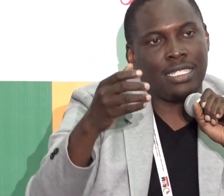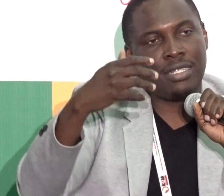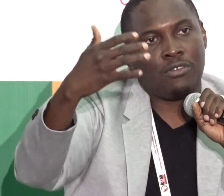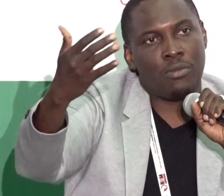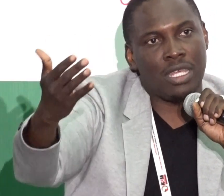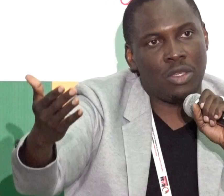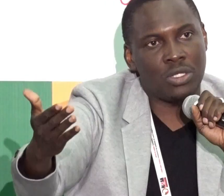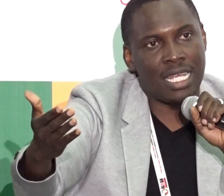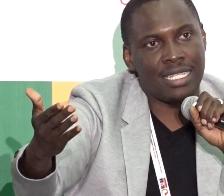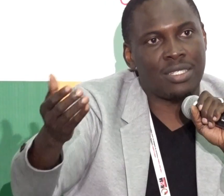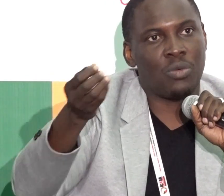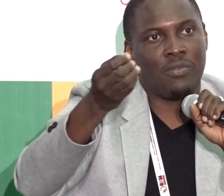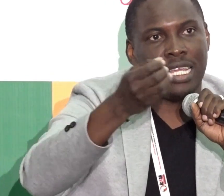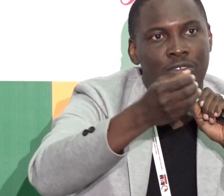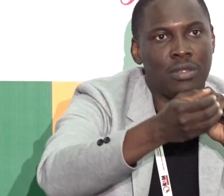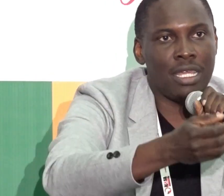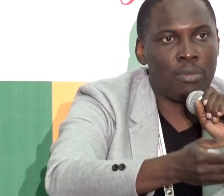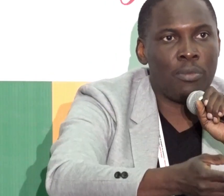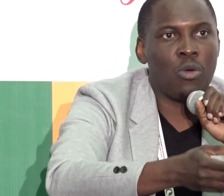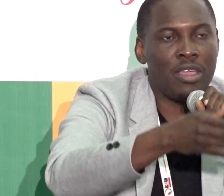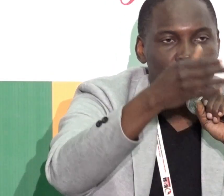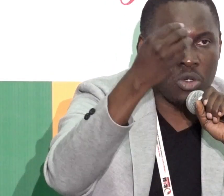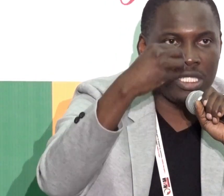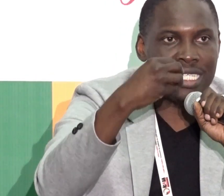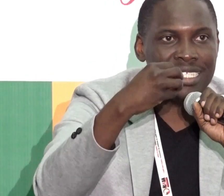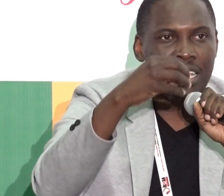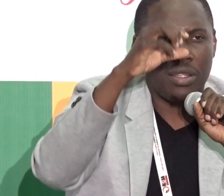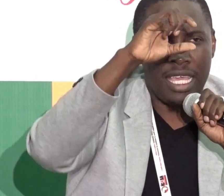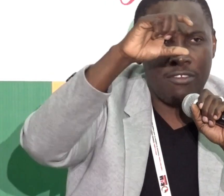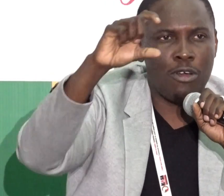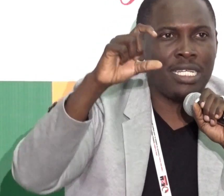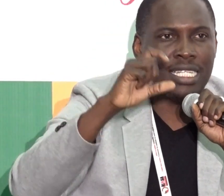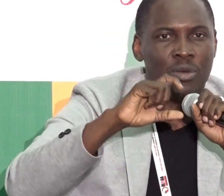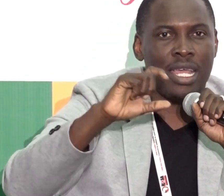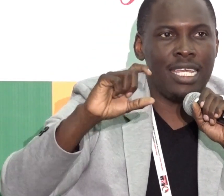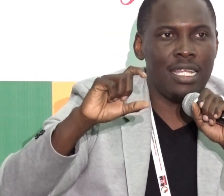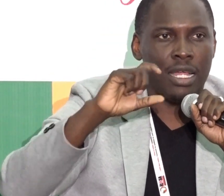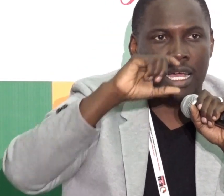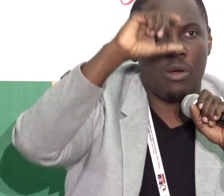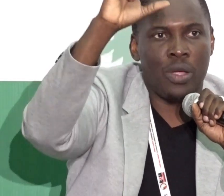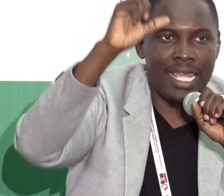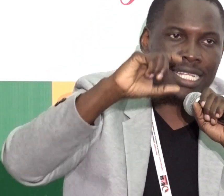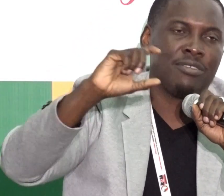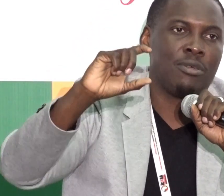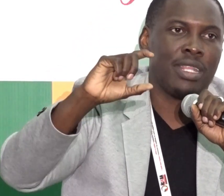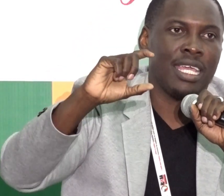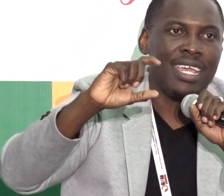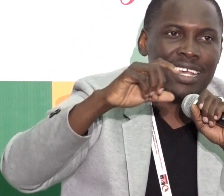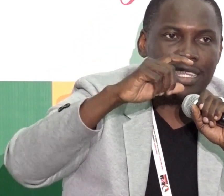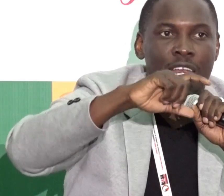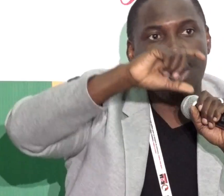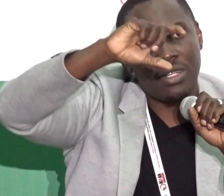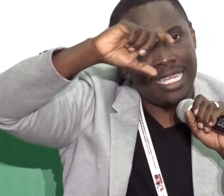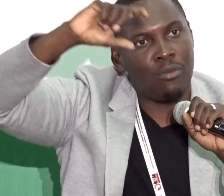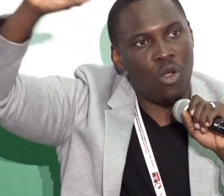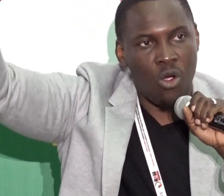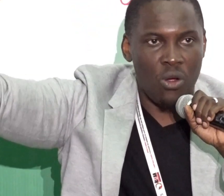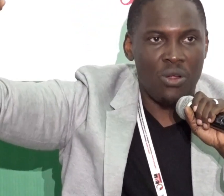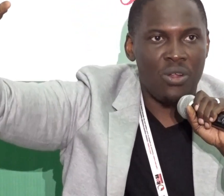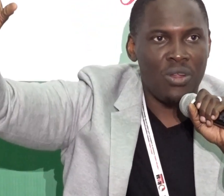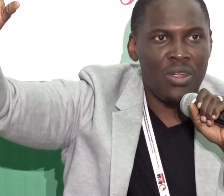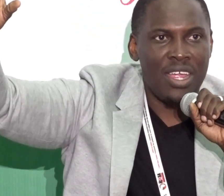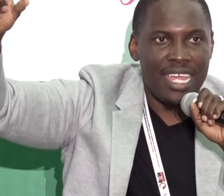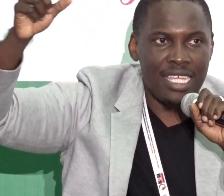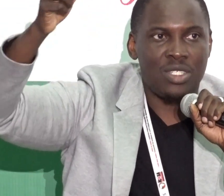we've learned from the users, we've learned from the people who have used it, the information that we are getting from there. The long-term